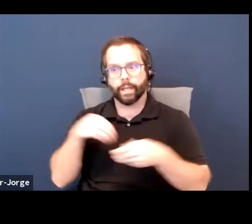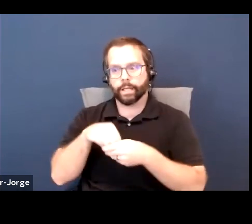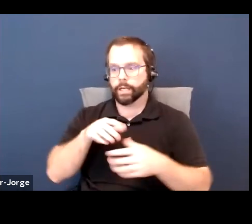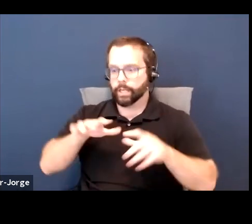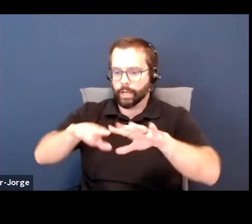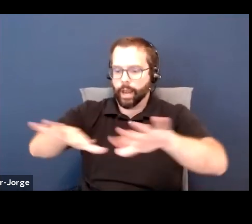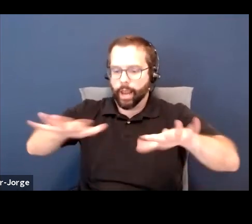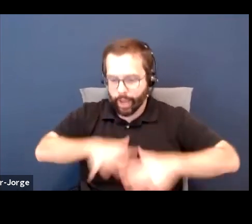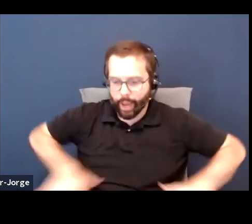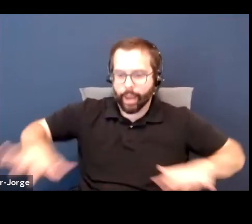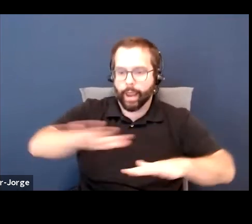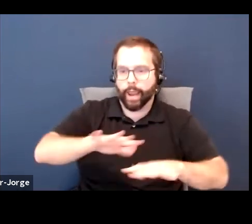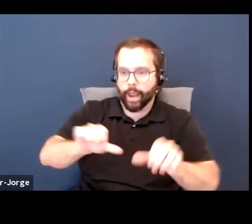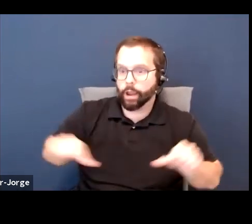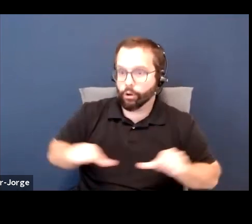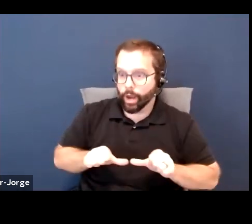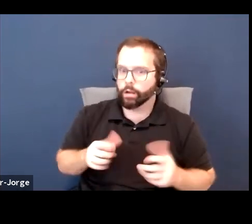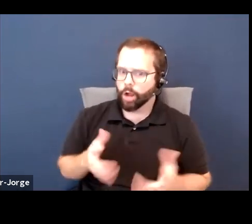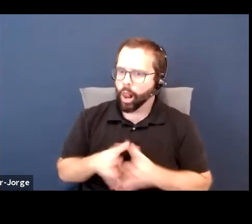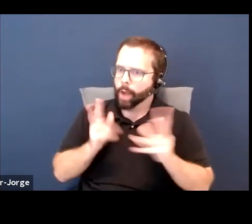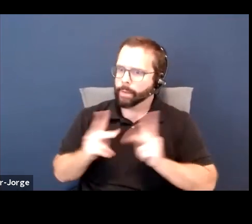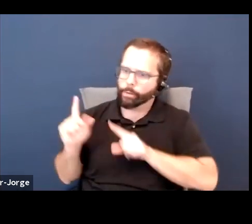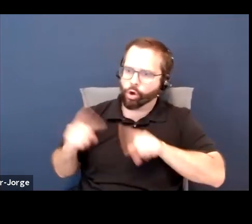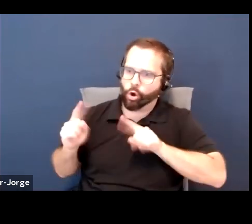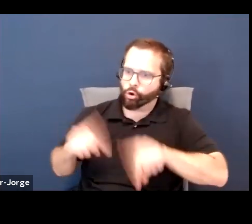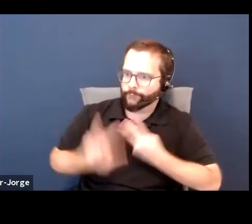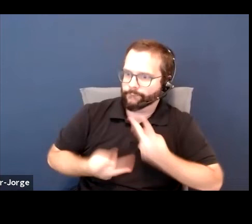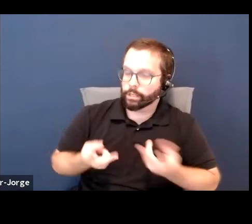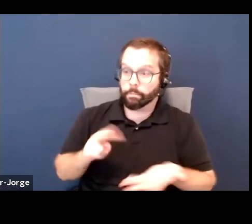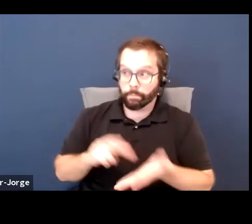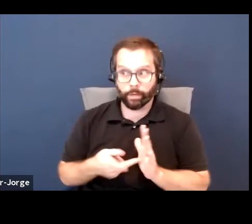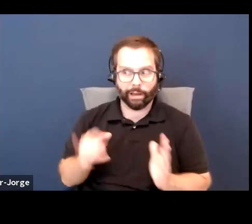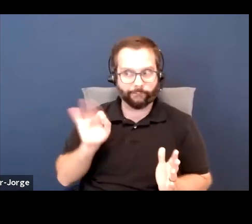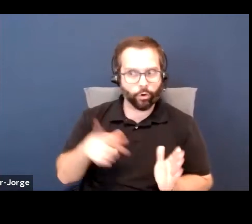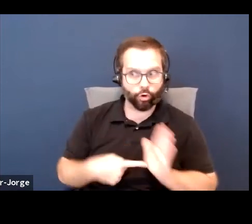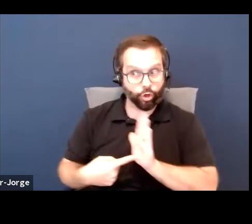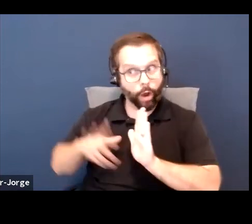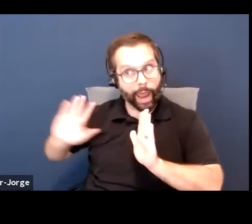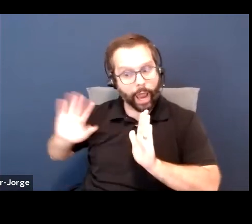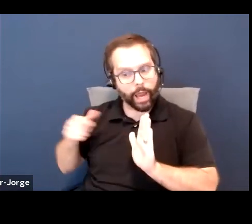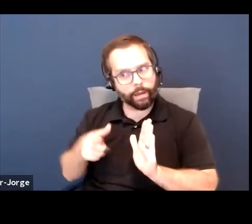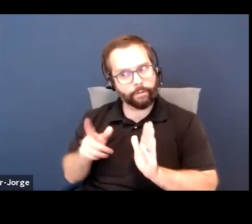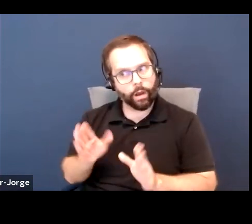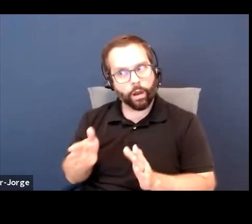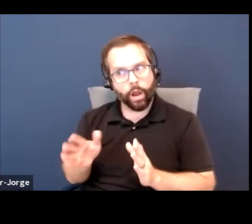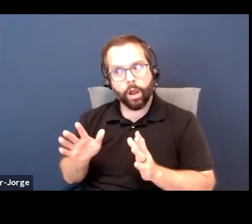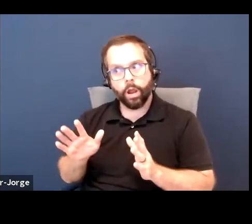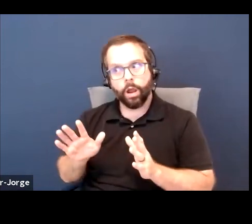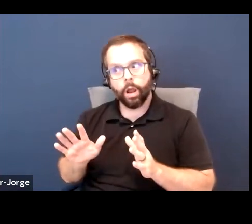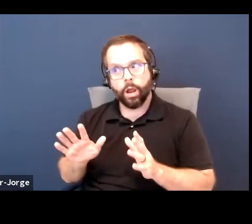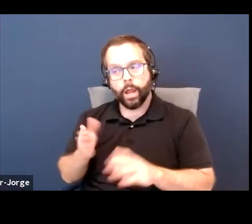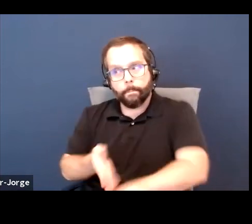Just making sure that, you let people know that increasing access opens up a larger customer